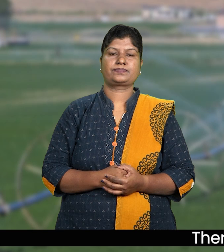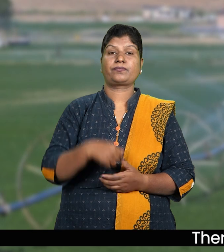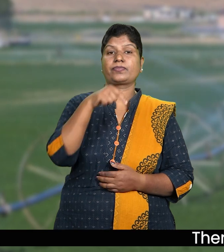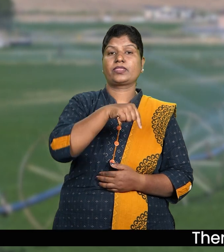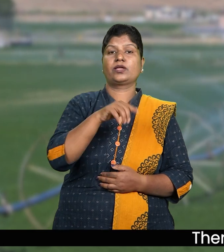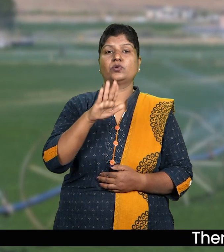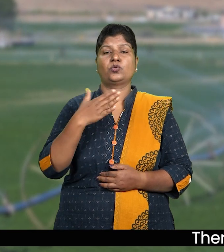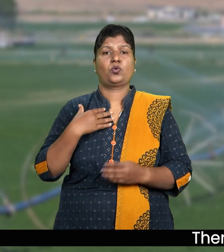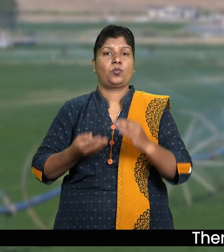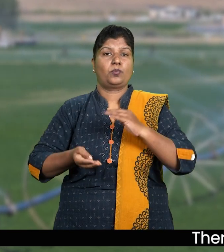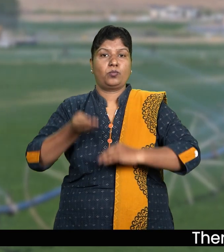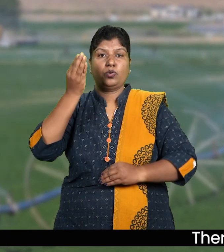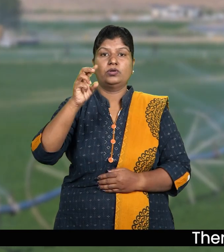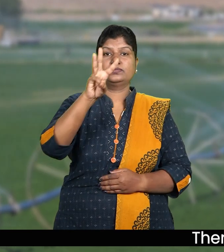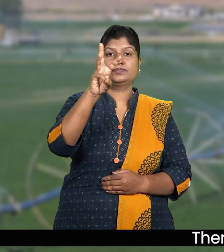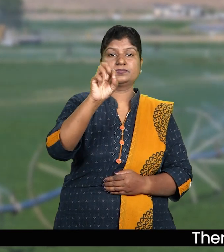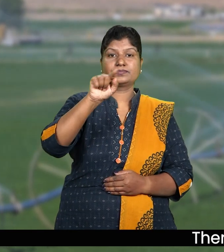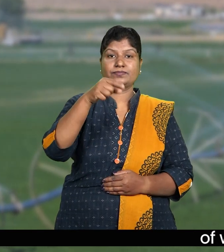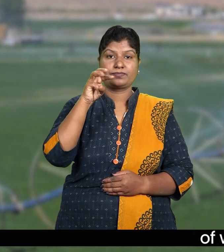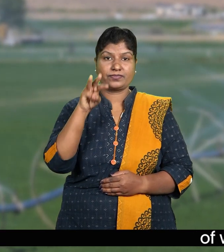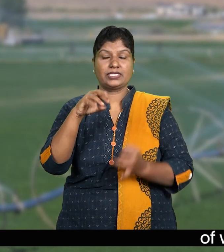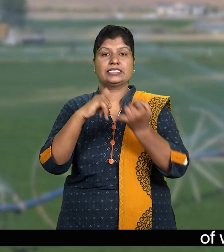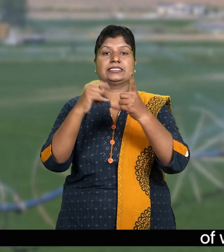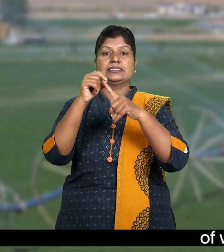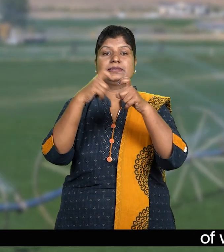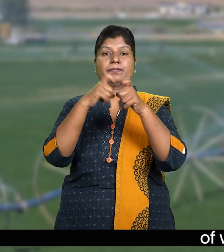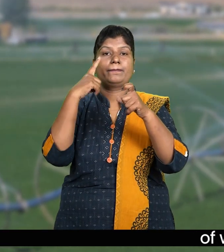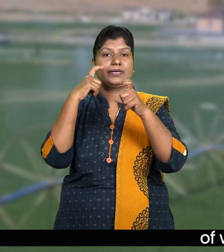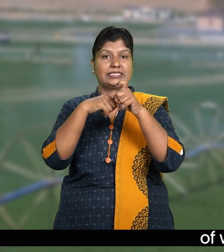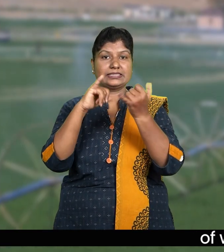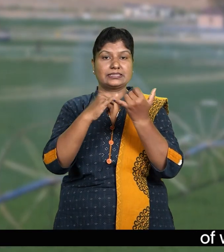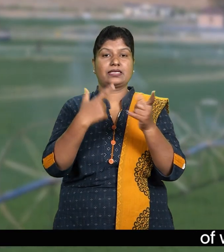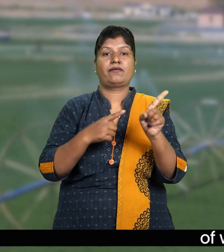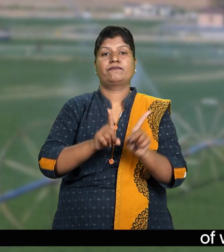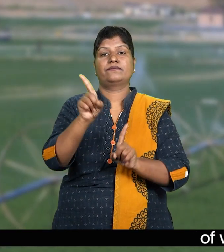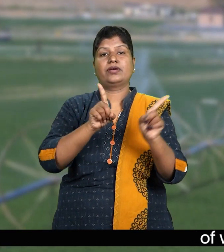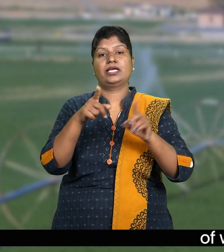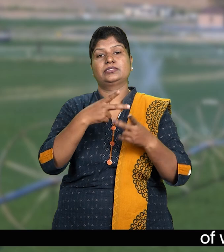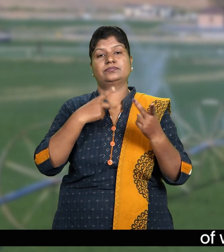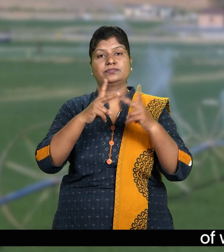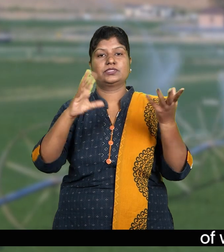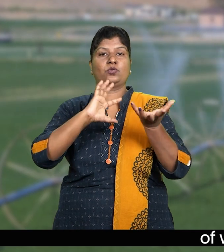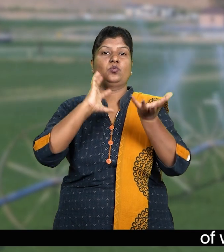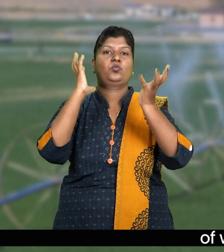There are over 30,000 species of weeds around the world.